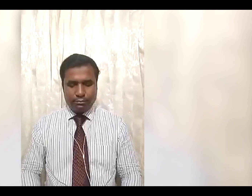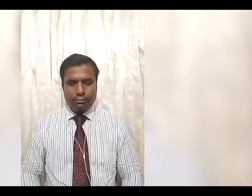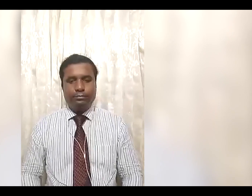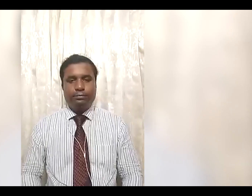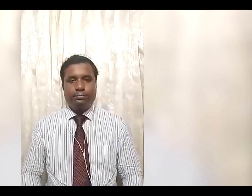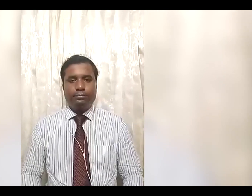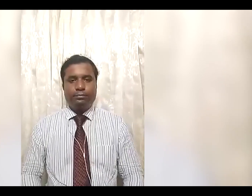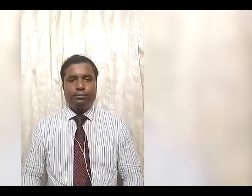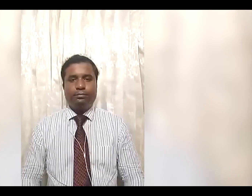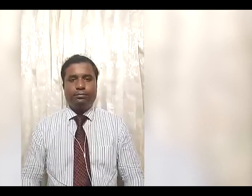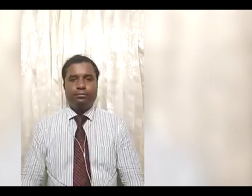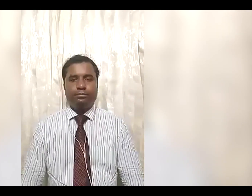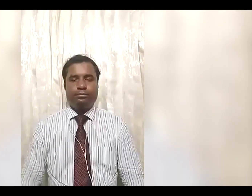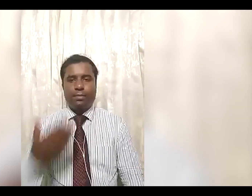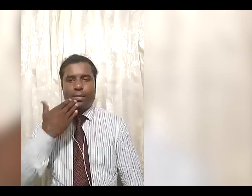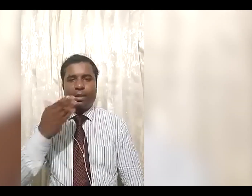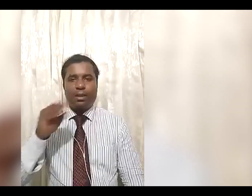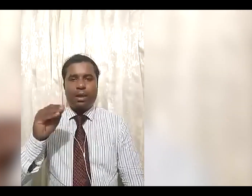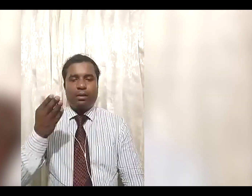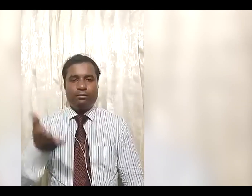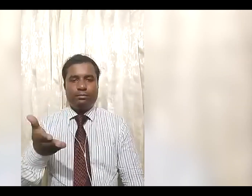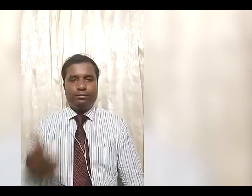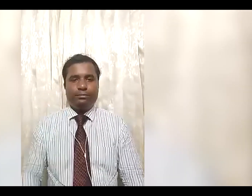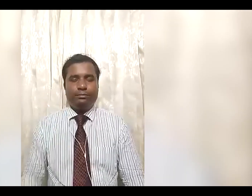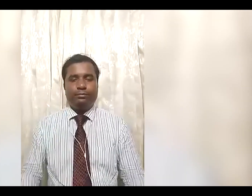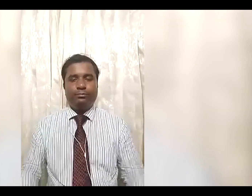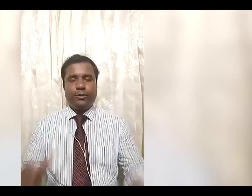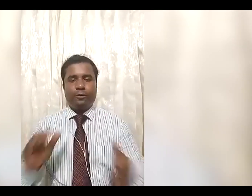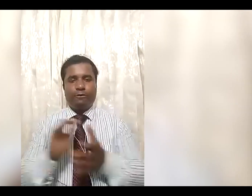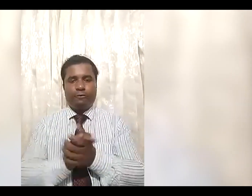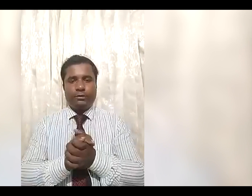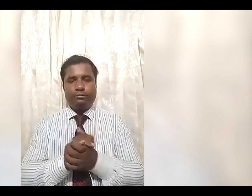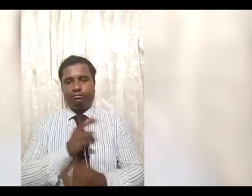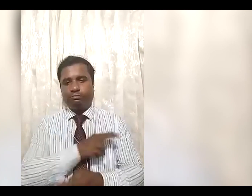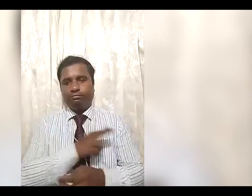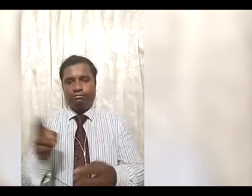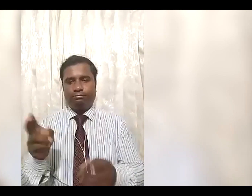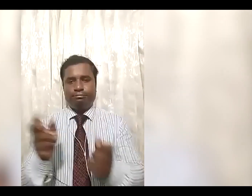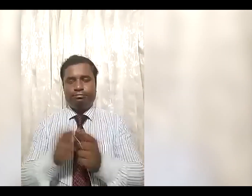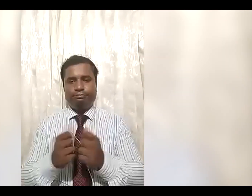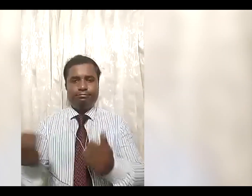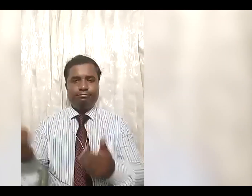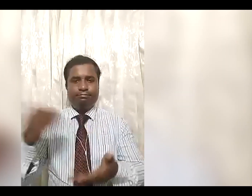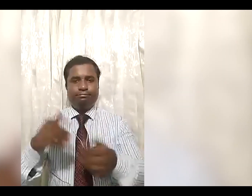Well, thank you. So friends, we are reaching the end of our time